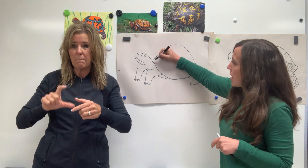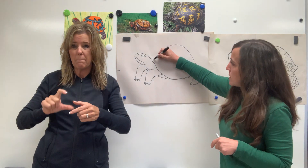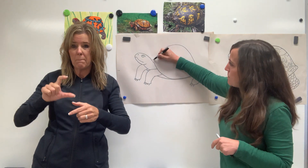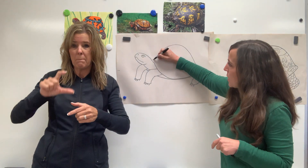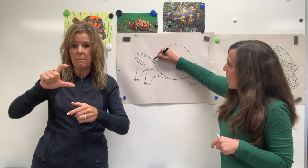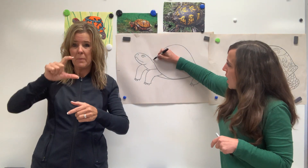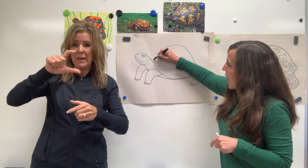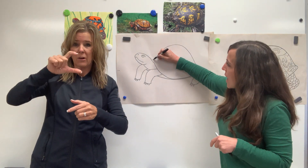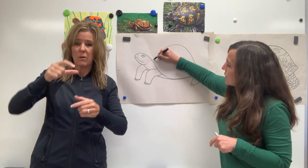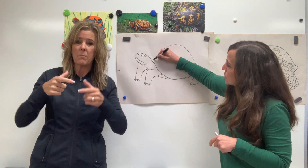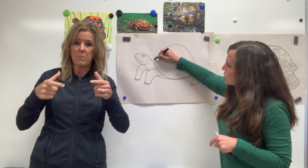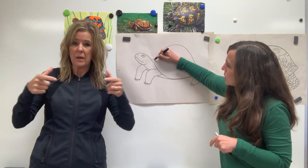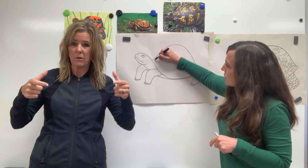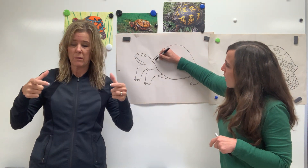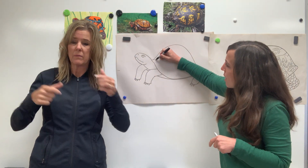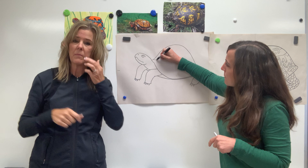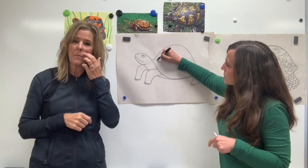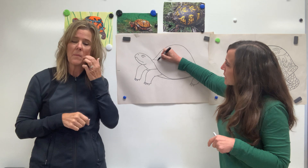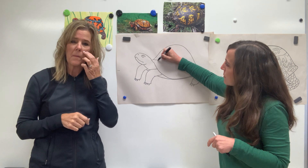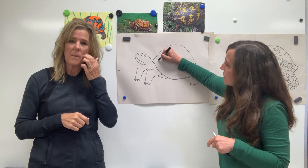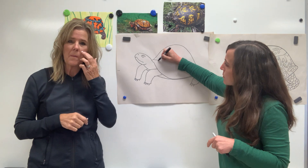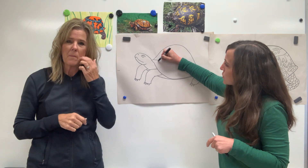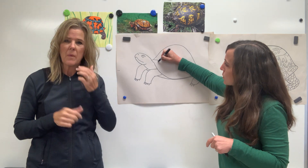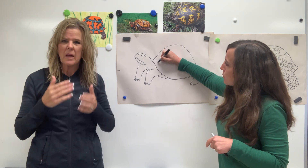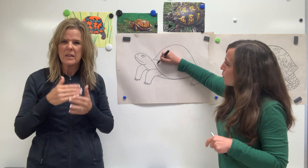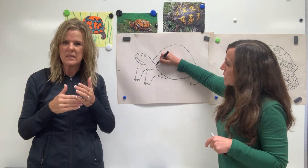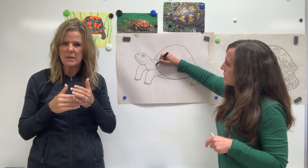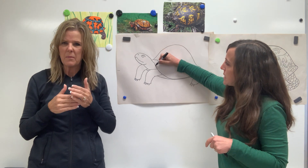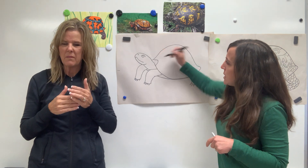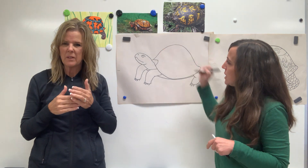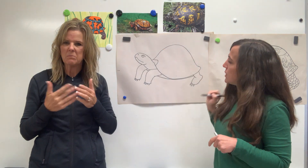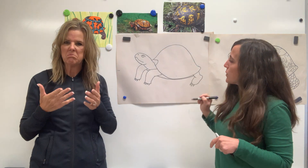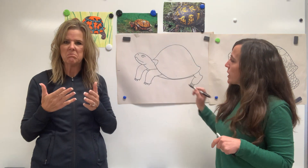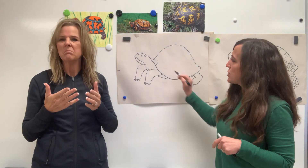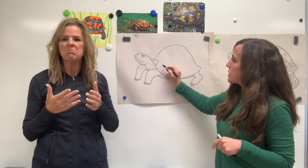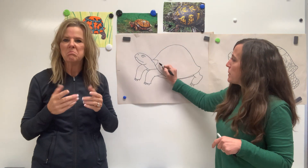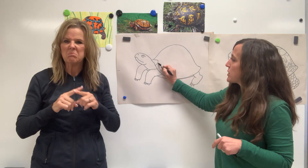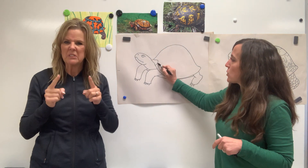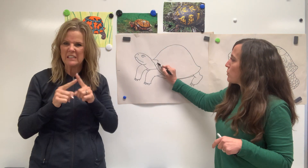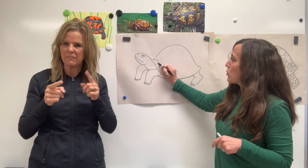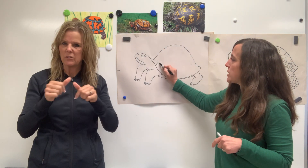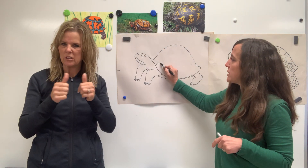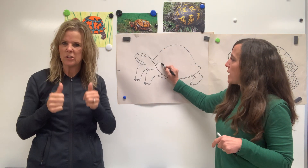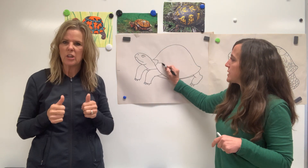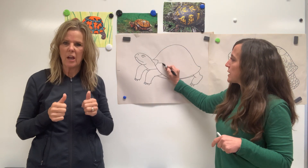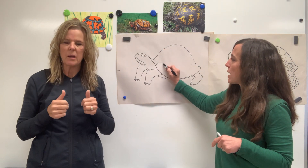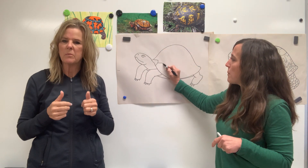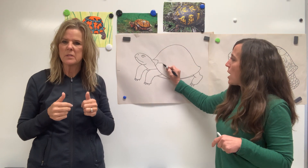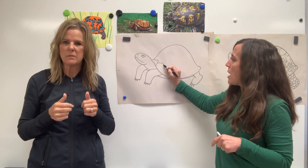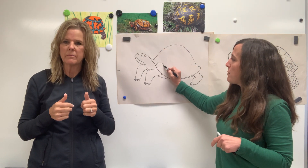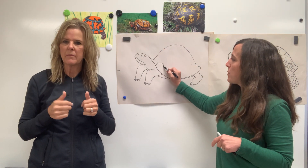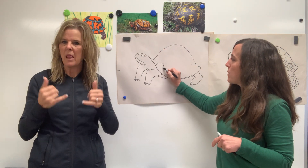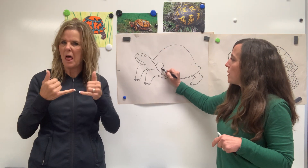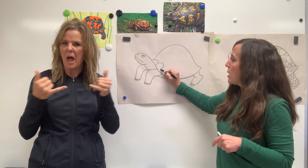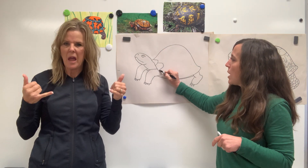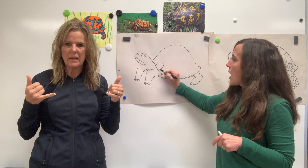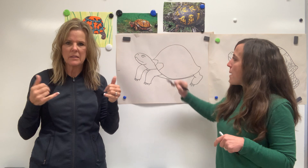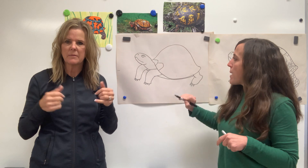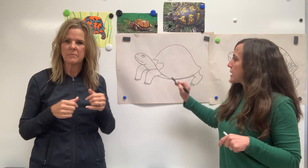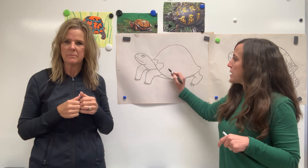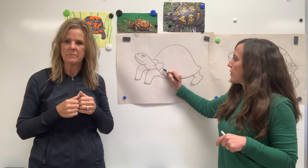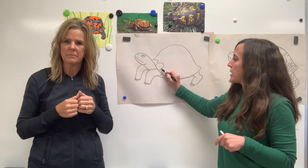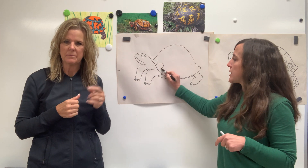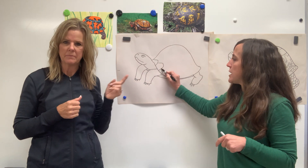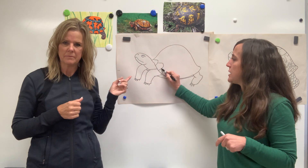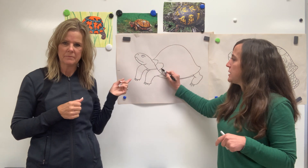on the bottom. And they're sort of, some of them are sort of pointy. So I can just make sort of pointy lines that come up